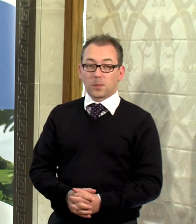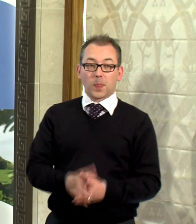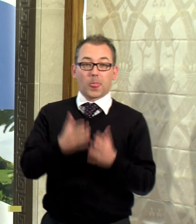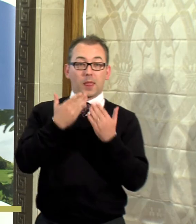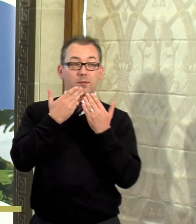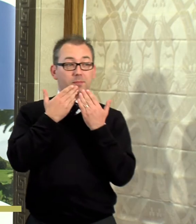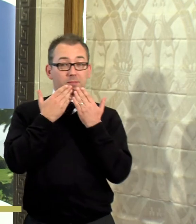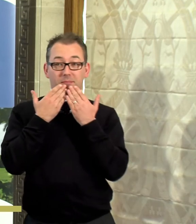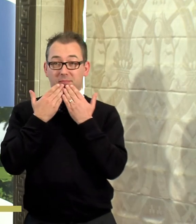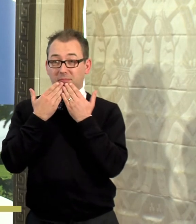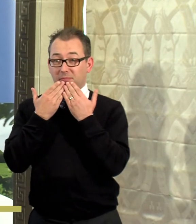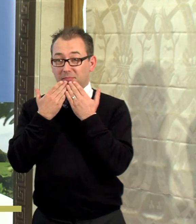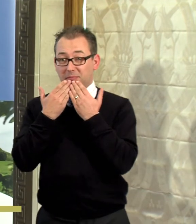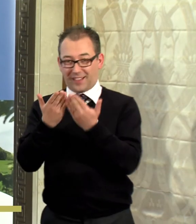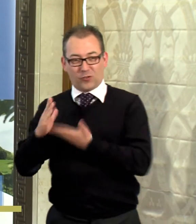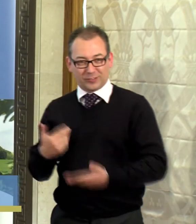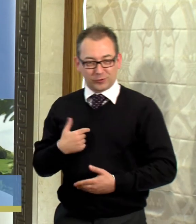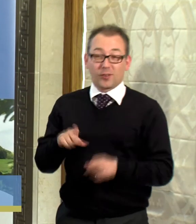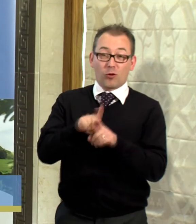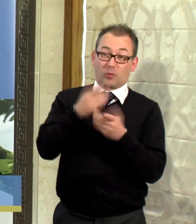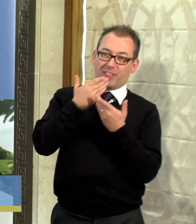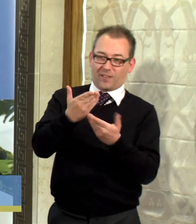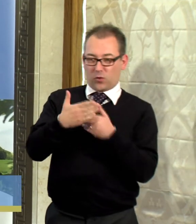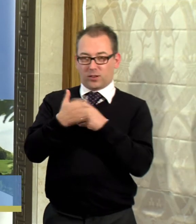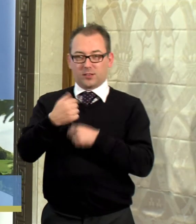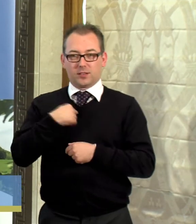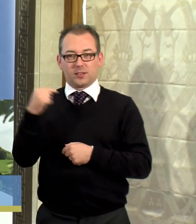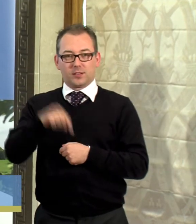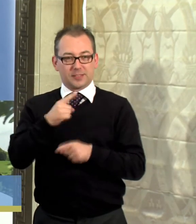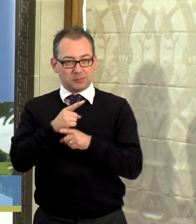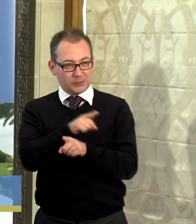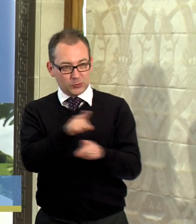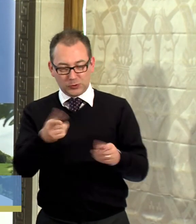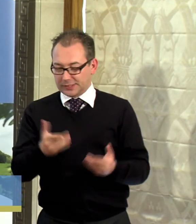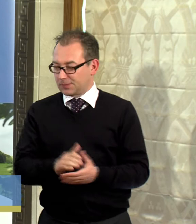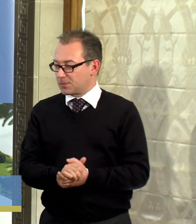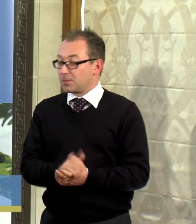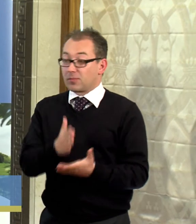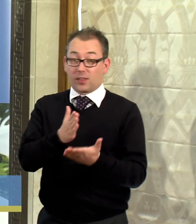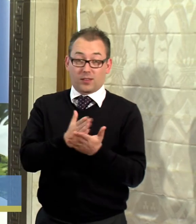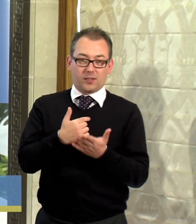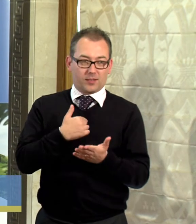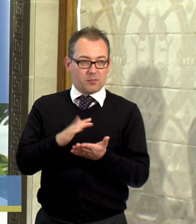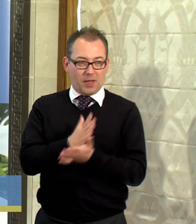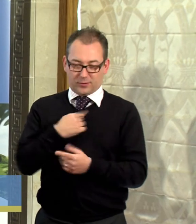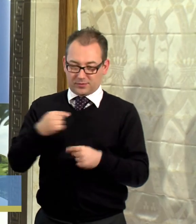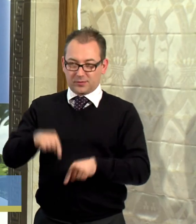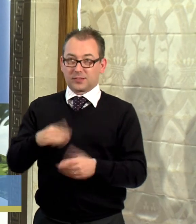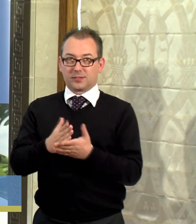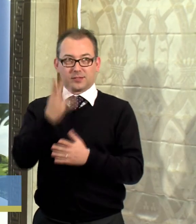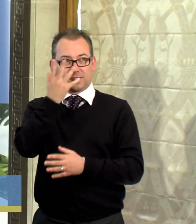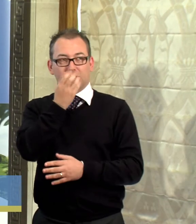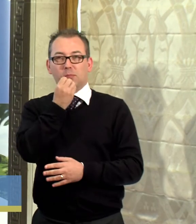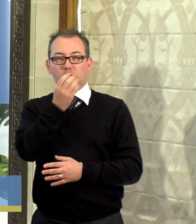Thank you very much for that introduction and also for the opportunity to speak to you here today. It's a real pleasure to be in this beautiful building,